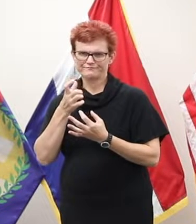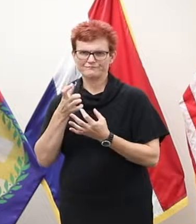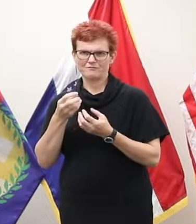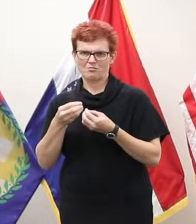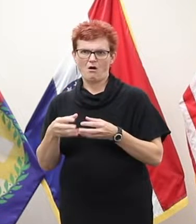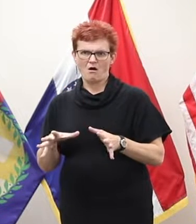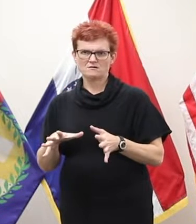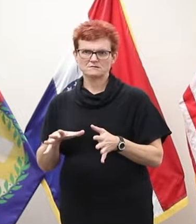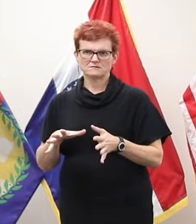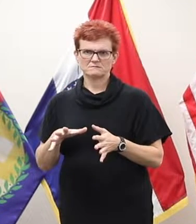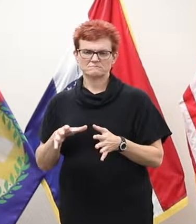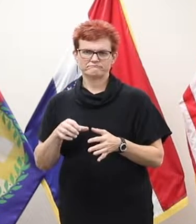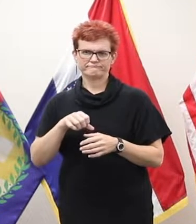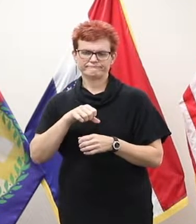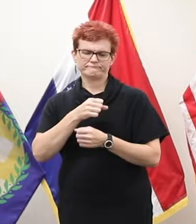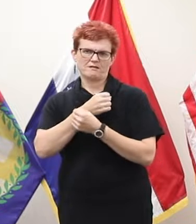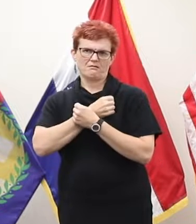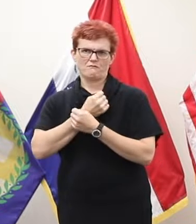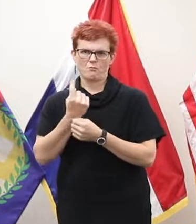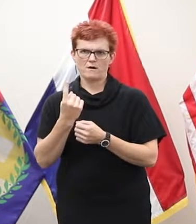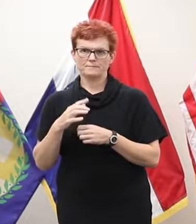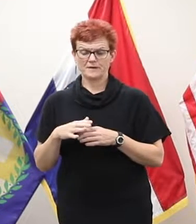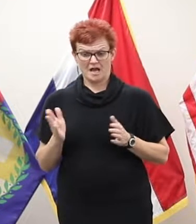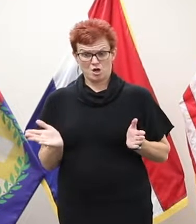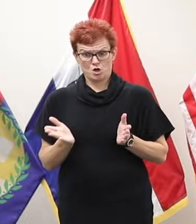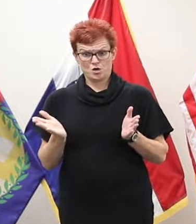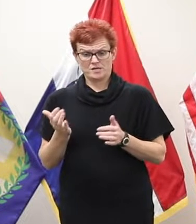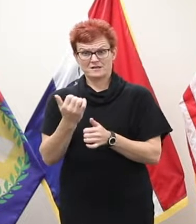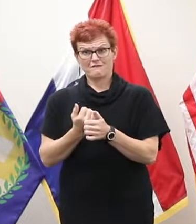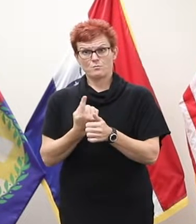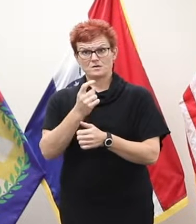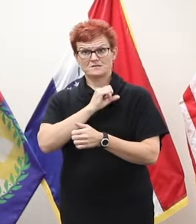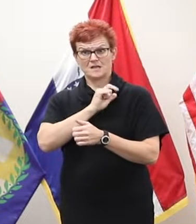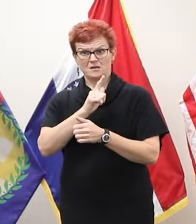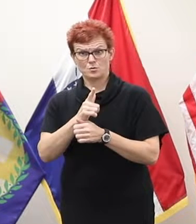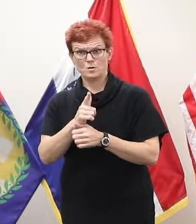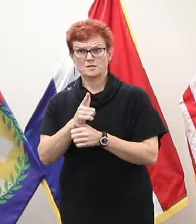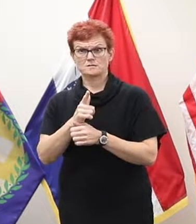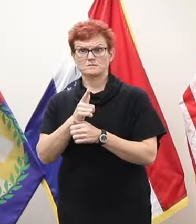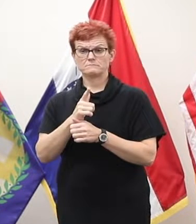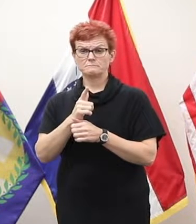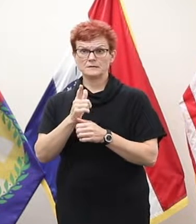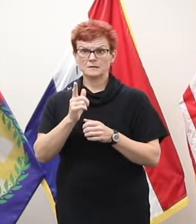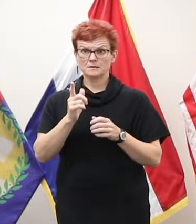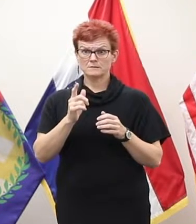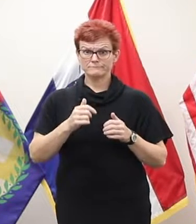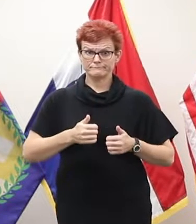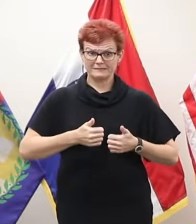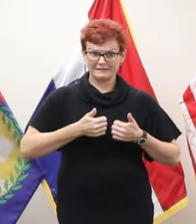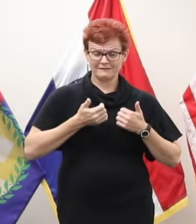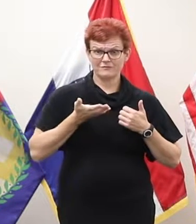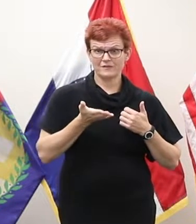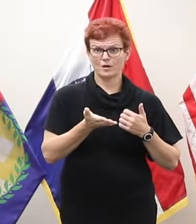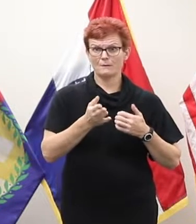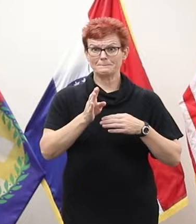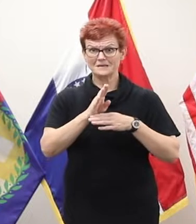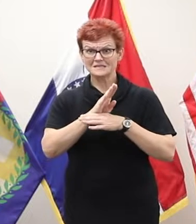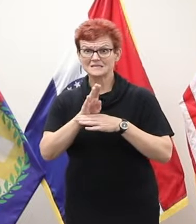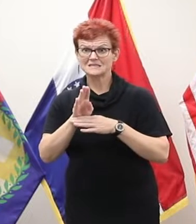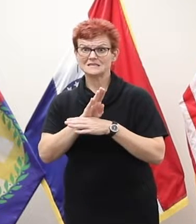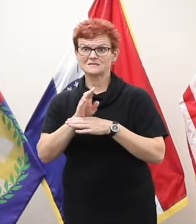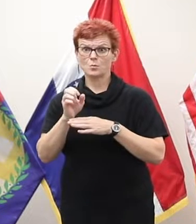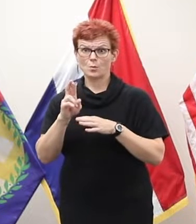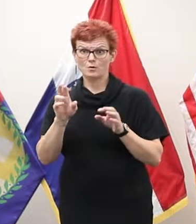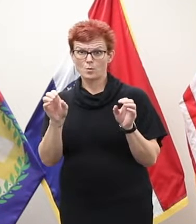lives lost, I encourage everyone in the St. Louis County community, residents, businesses, and any organization to wear